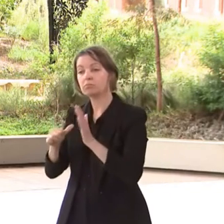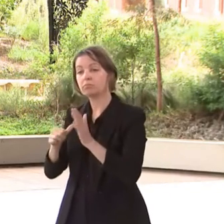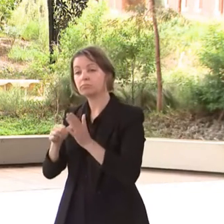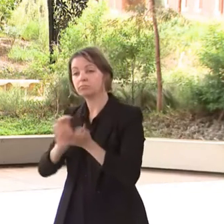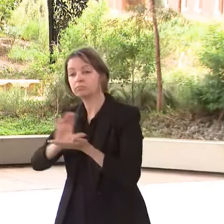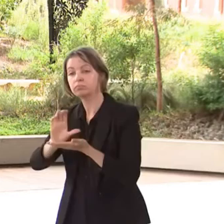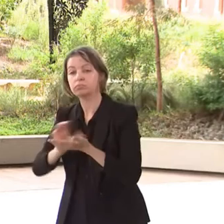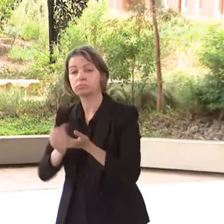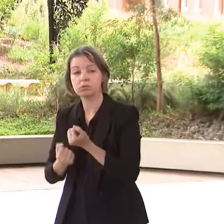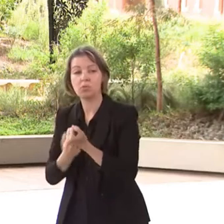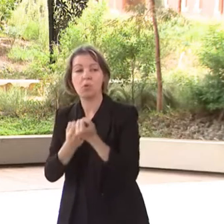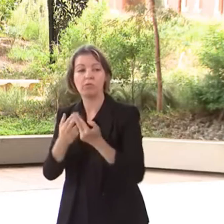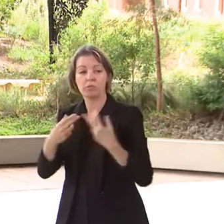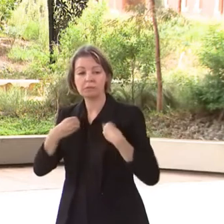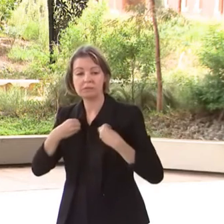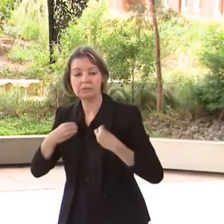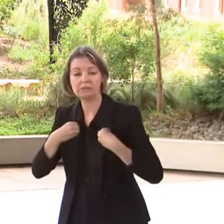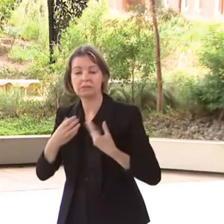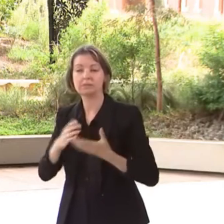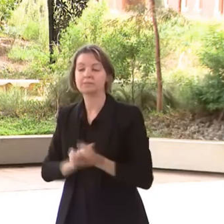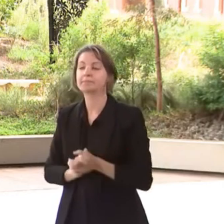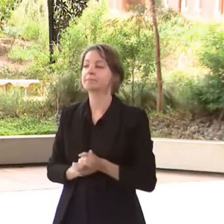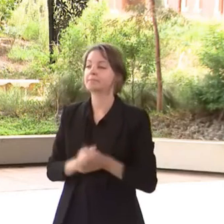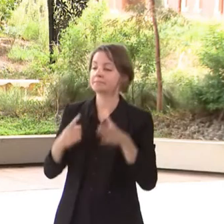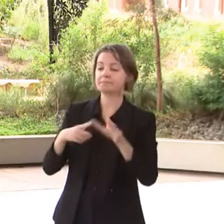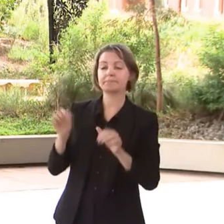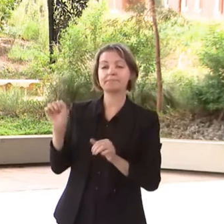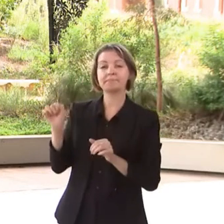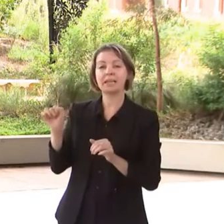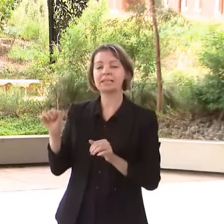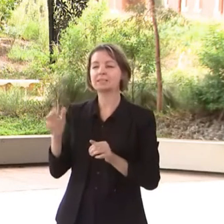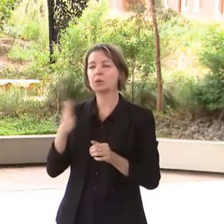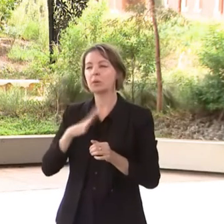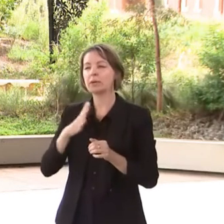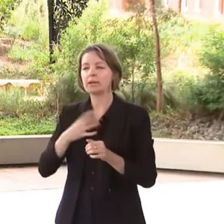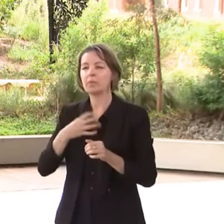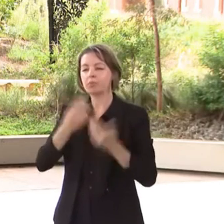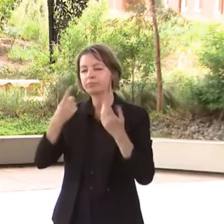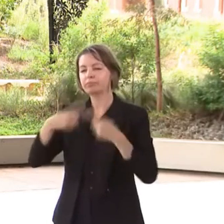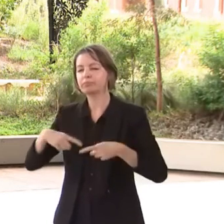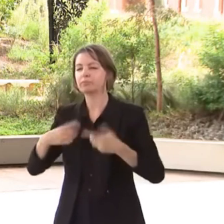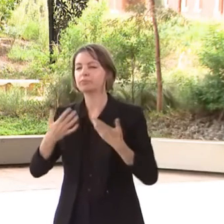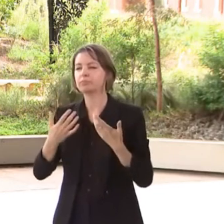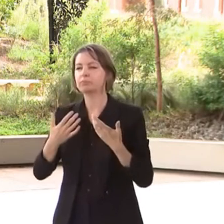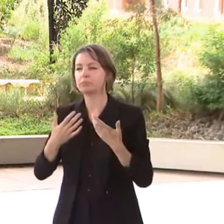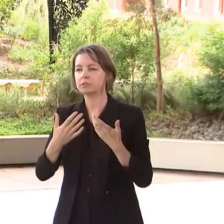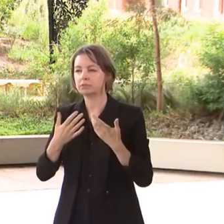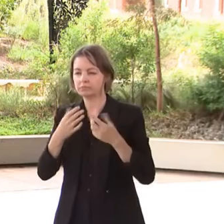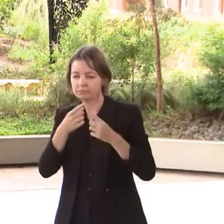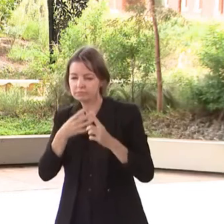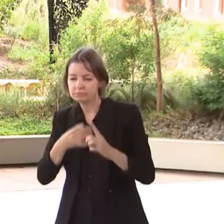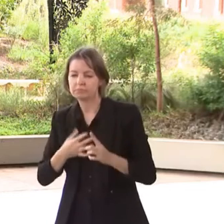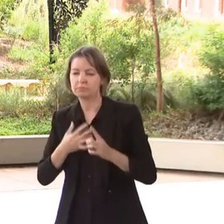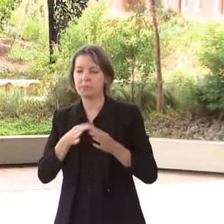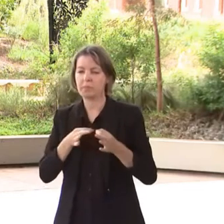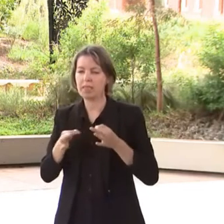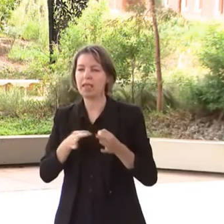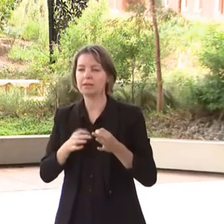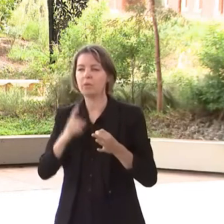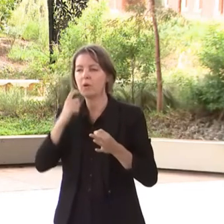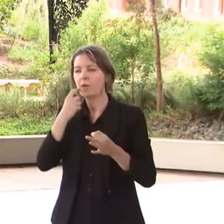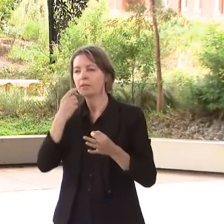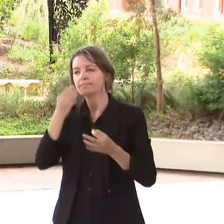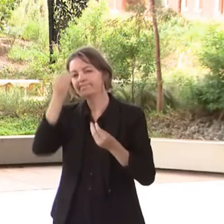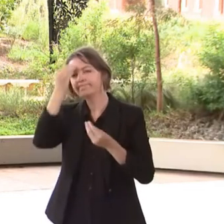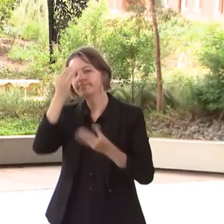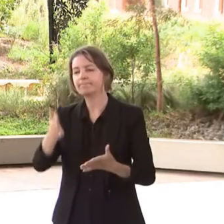There's a bit more work that needs to be done in relation to just finalising the details. We want to make sure, we've said the entire time, and I